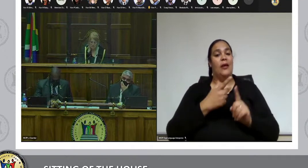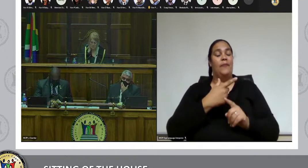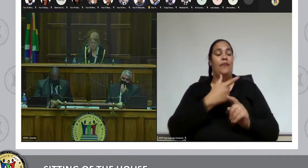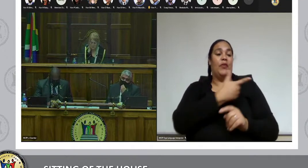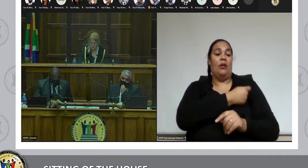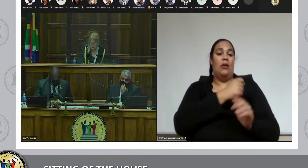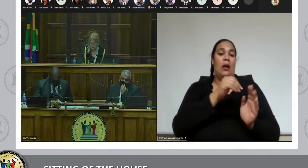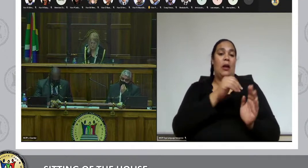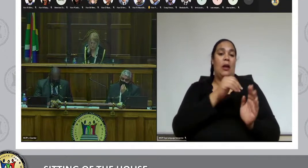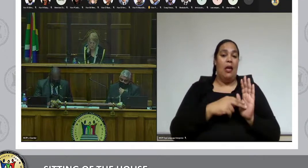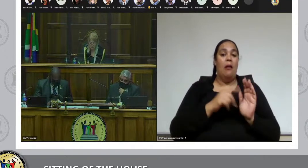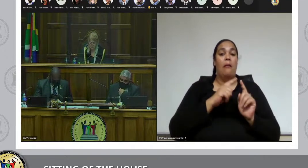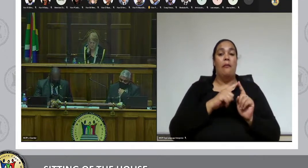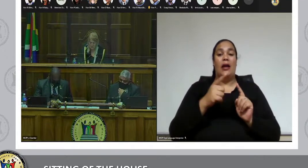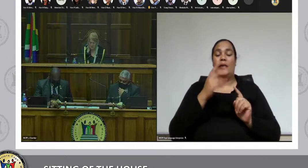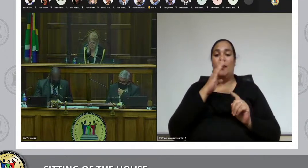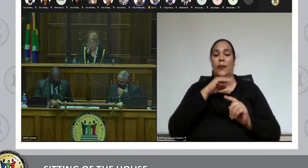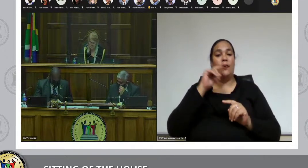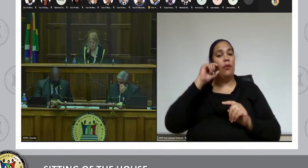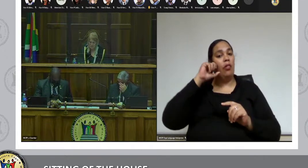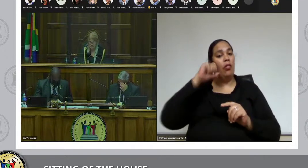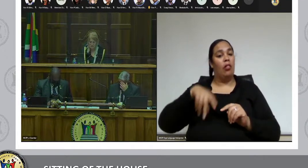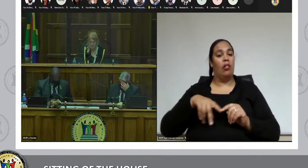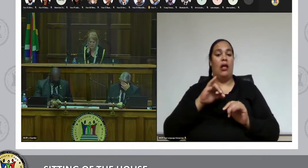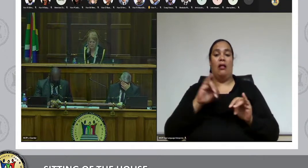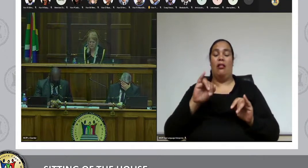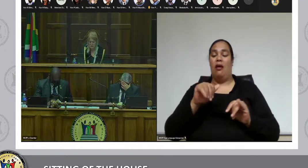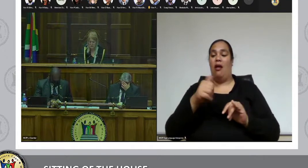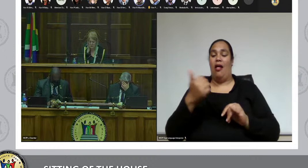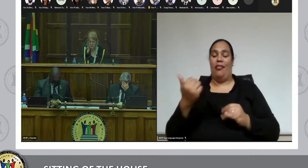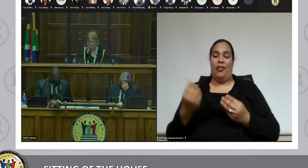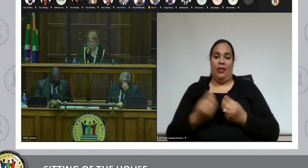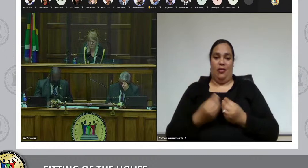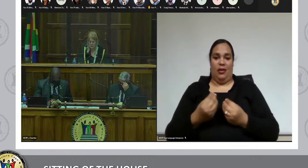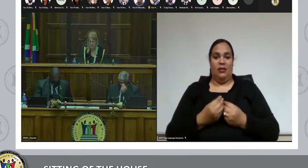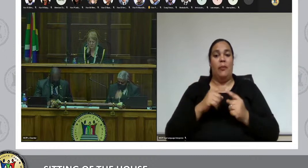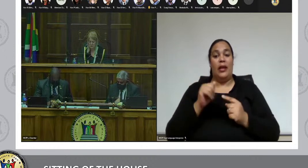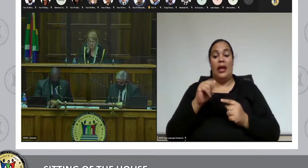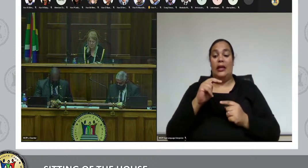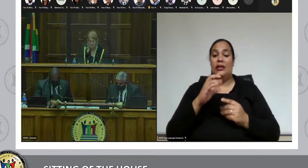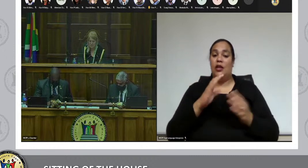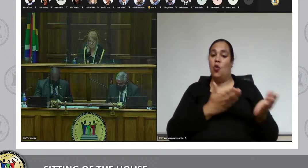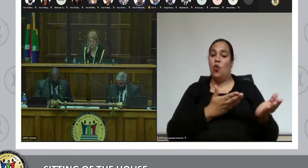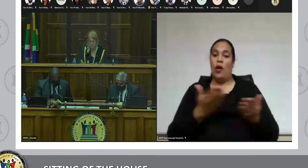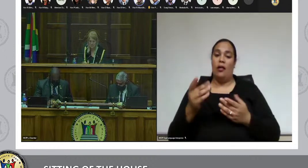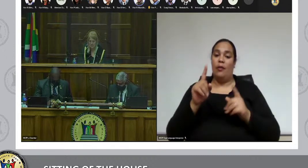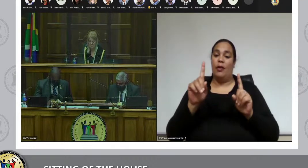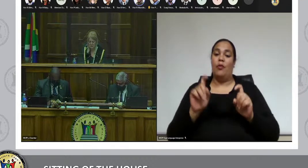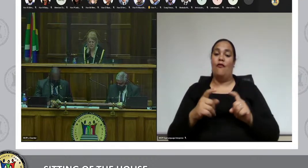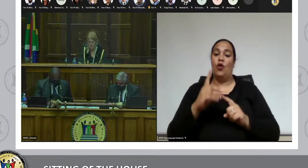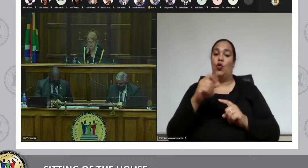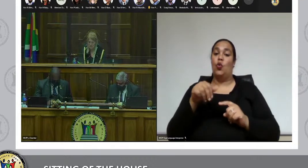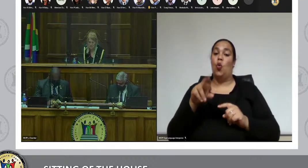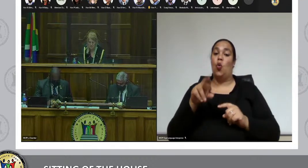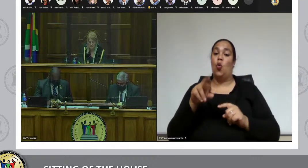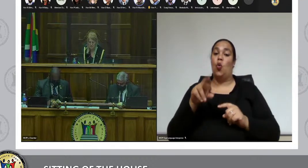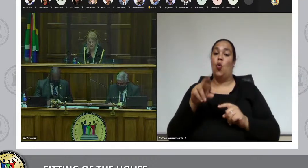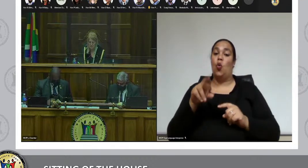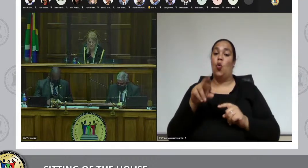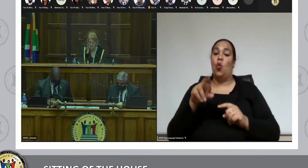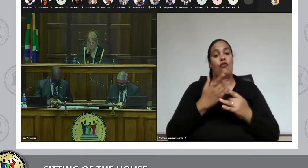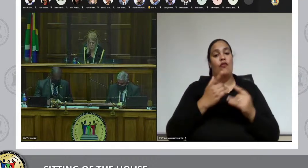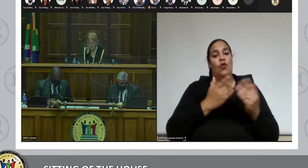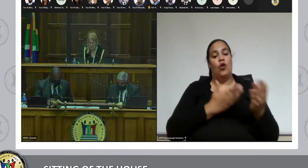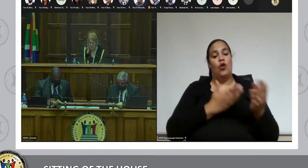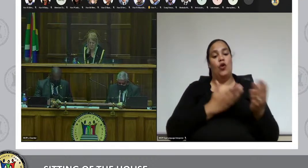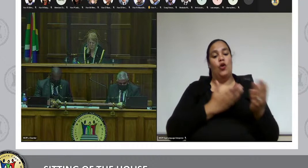rollout, while it ignores crisis of unplaced learners. The ANC welcomes the principles of the DORA and the series of interventions introduced